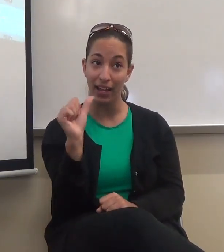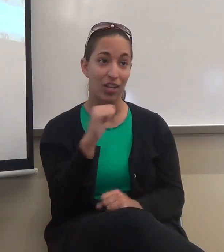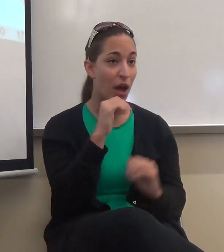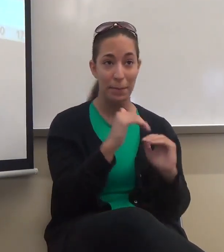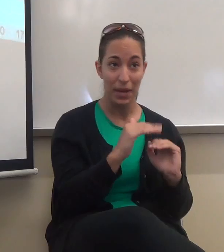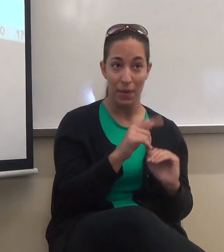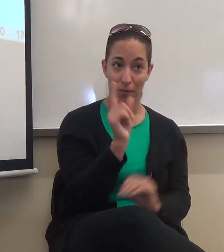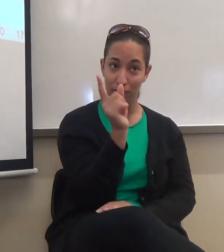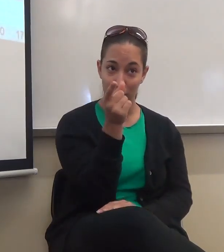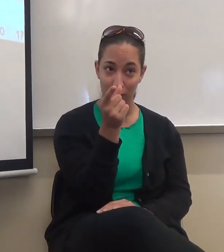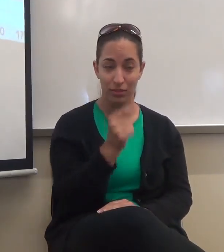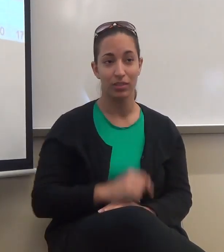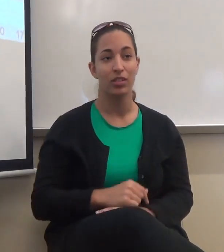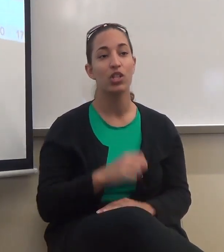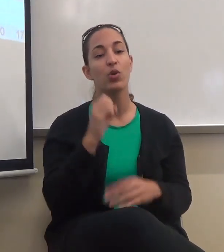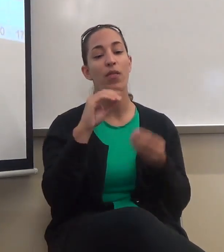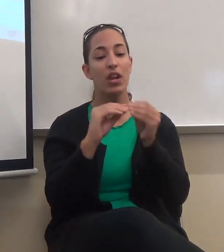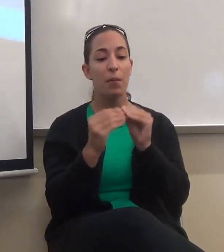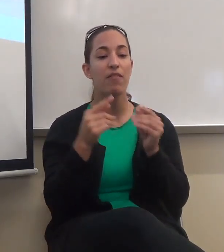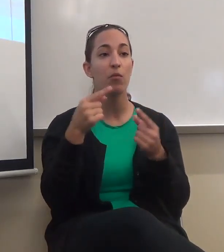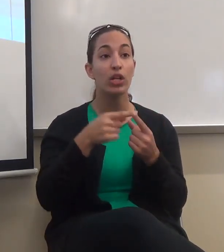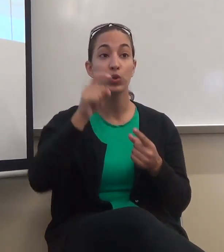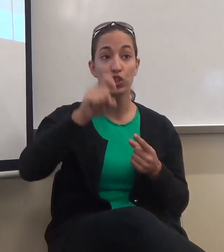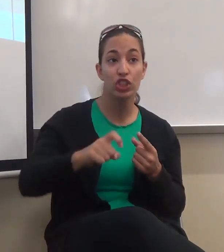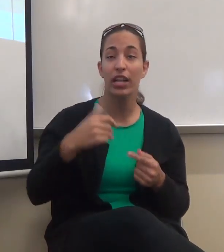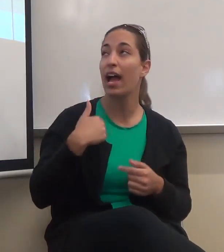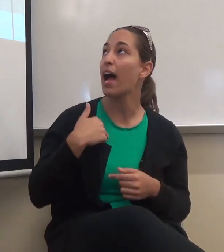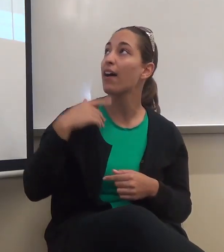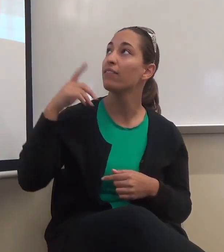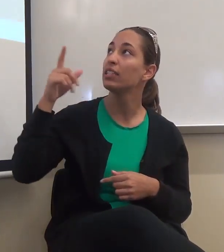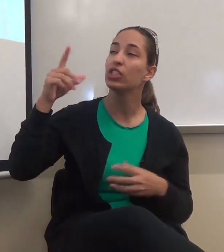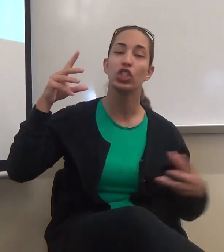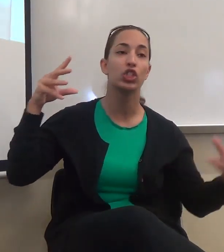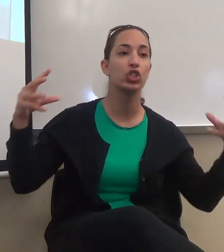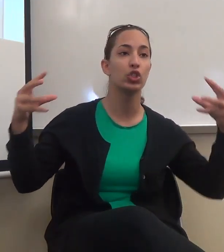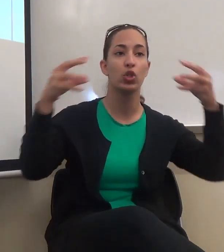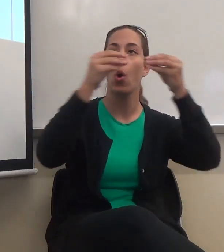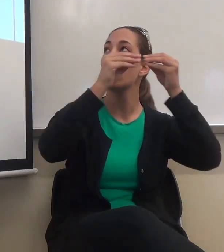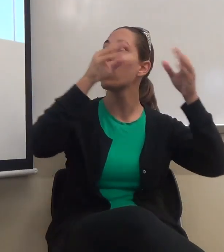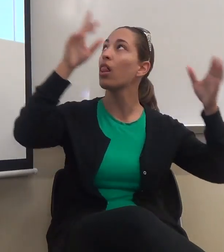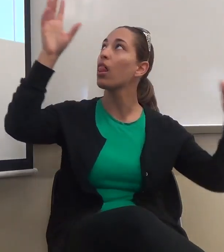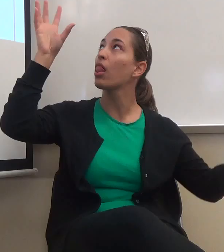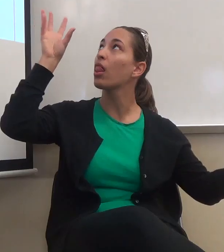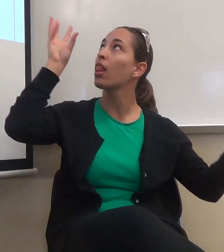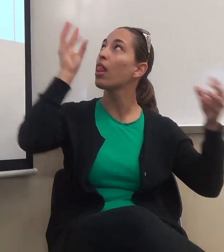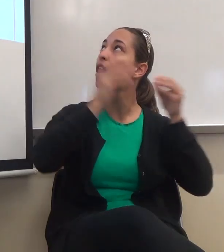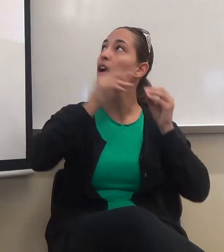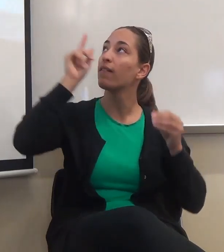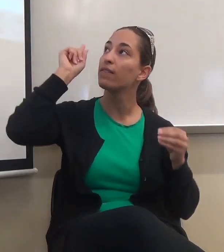of points you're supposed to have is the total of what's along here, okay? because I'm getting close to